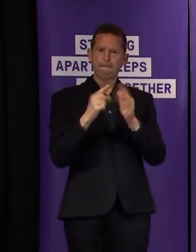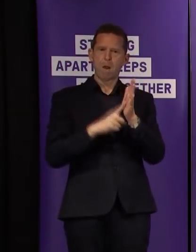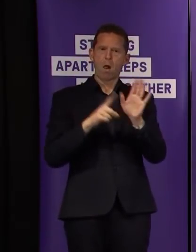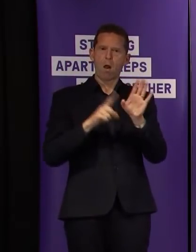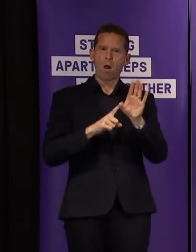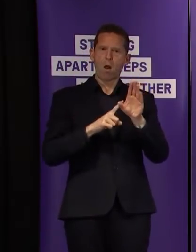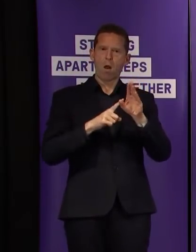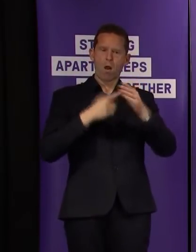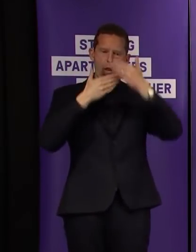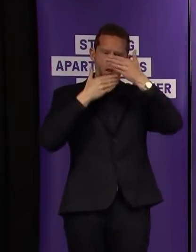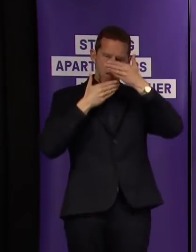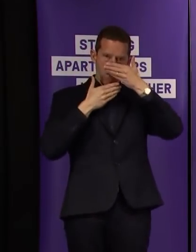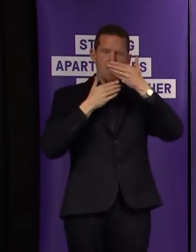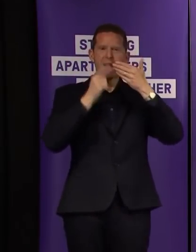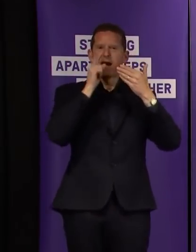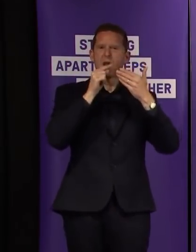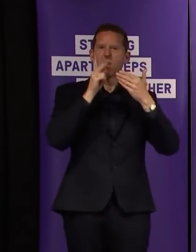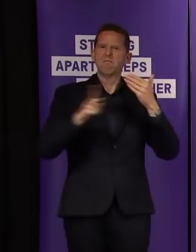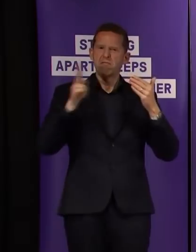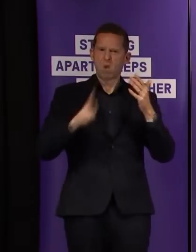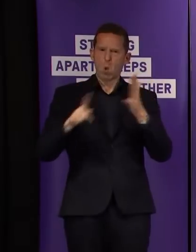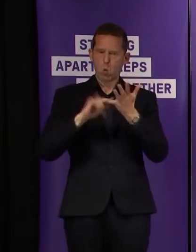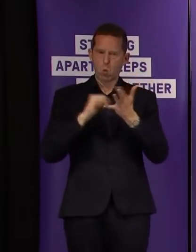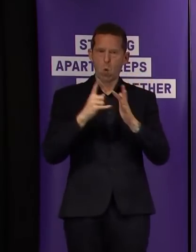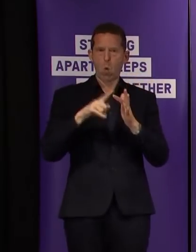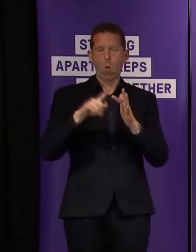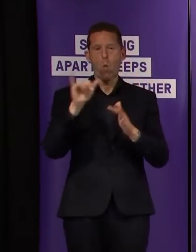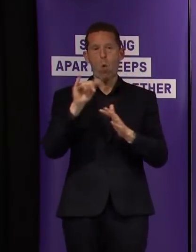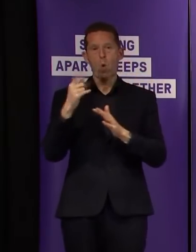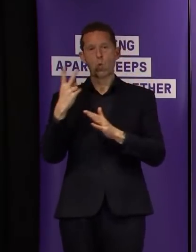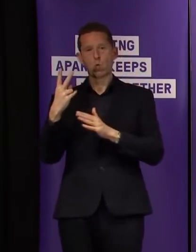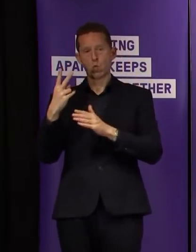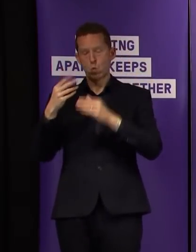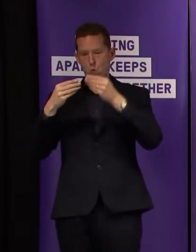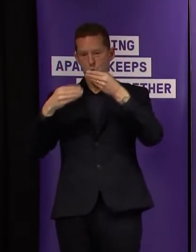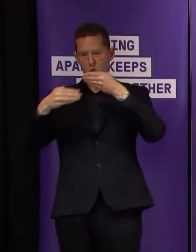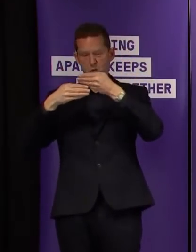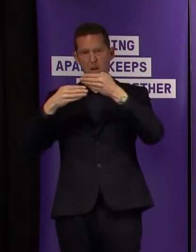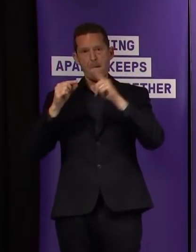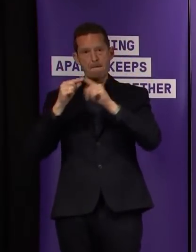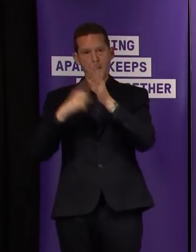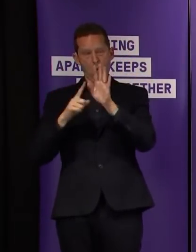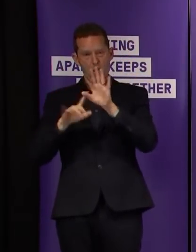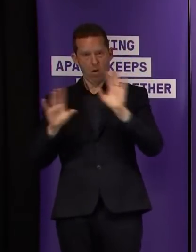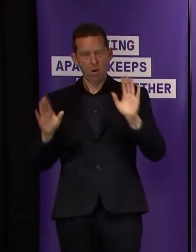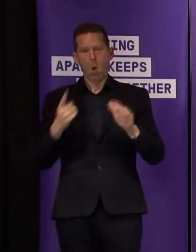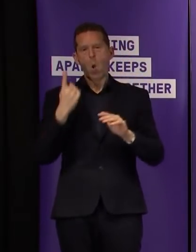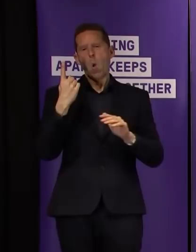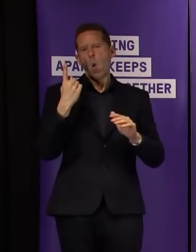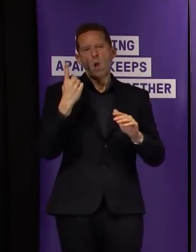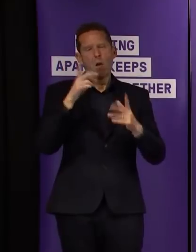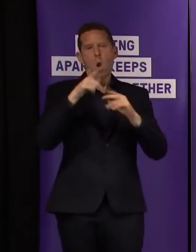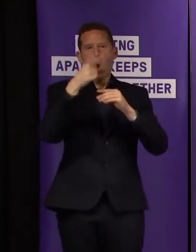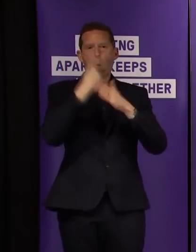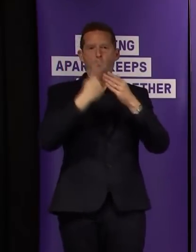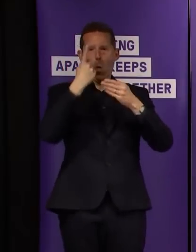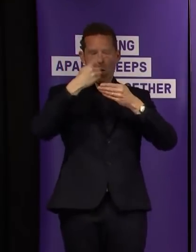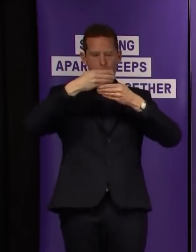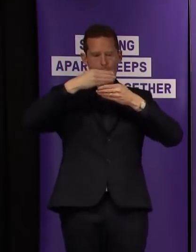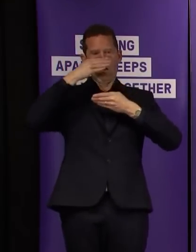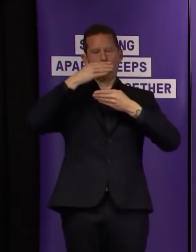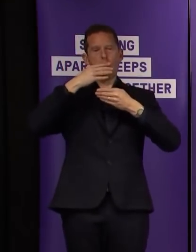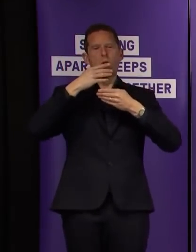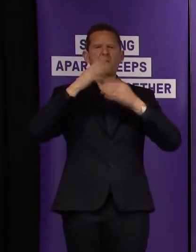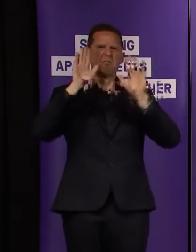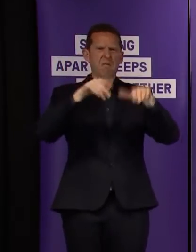preference. Then two-ply. If it has to be a single ply mask, then so be it. We didn't want to disadvantage people who couldn't